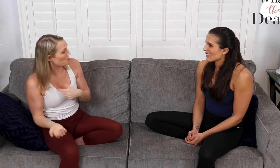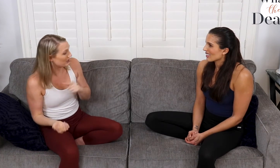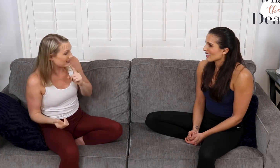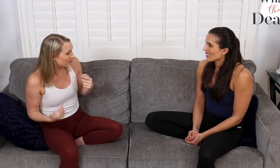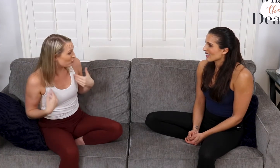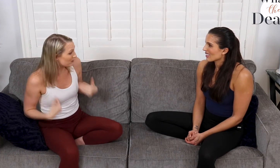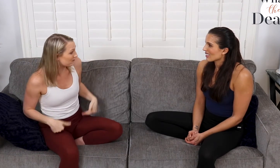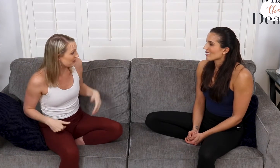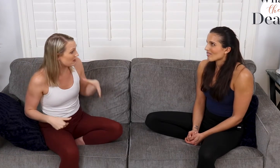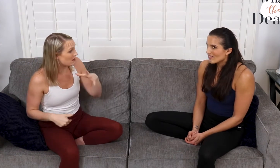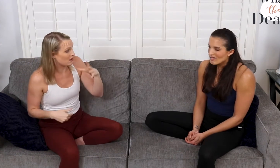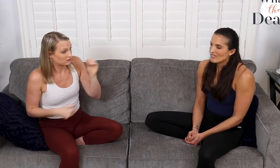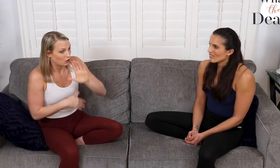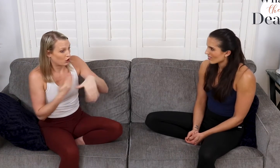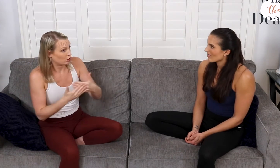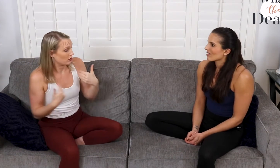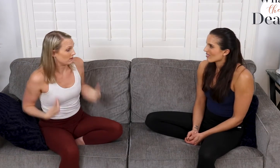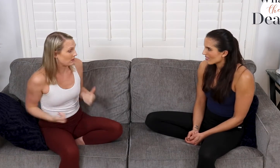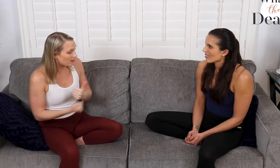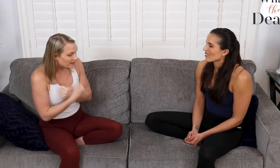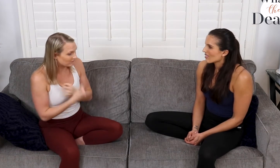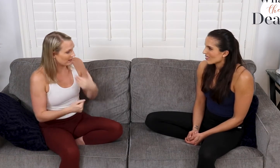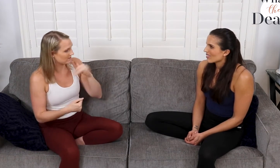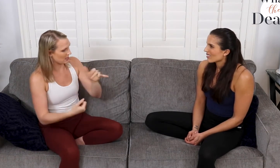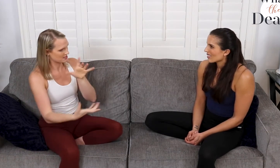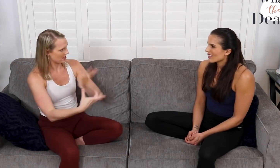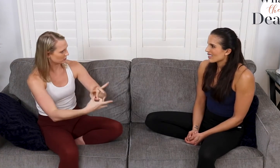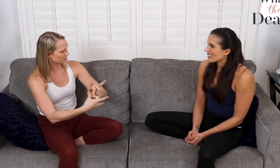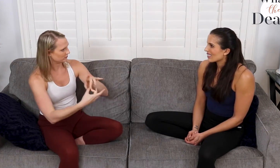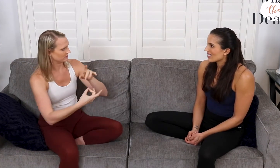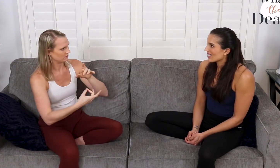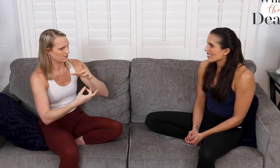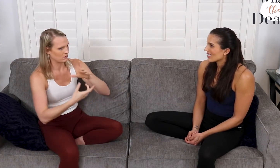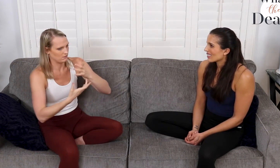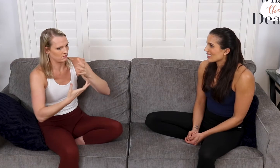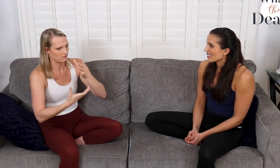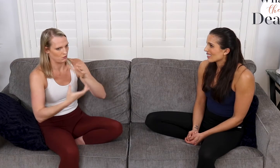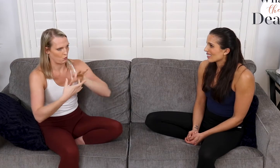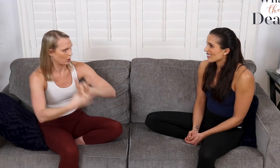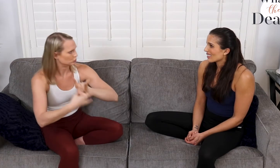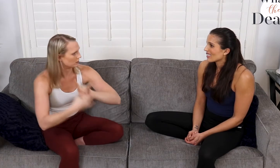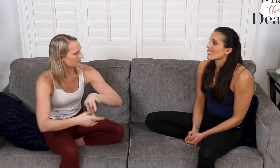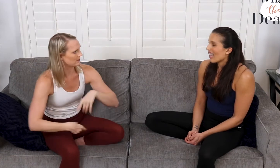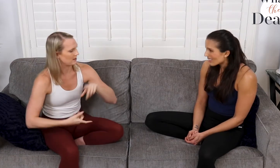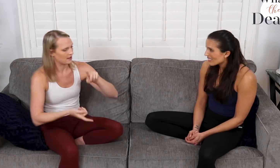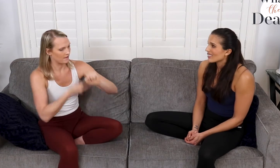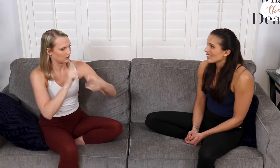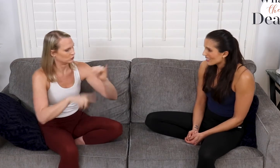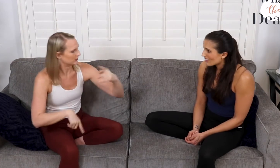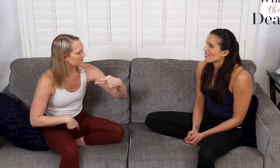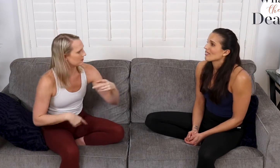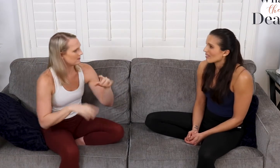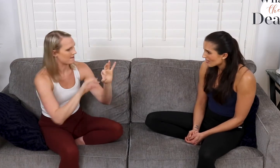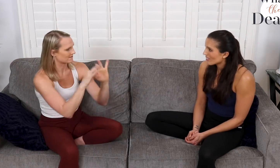more than just deaf. Deafness does not define who we are at all. You are Carly. I am Sarah. We go through